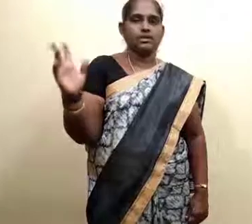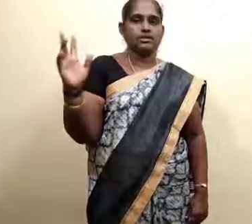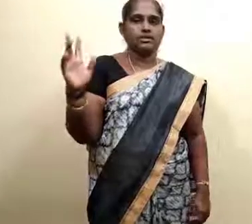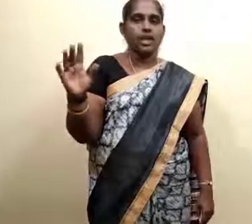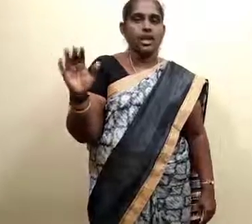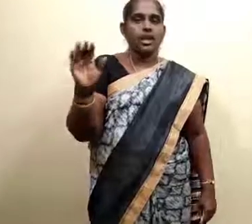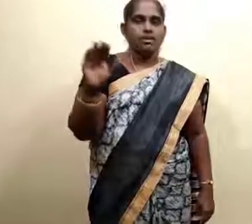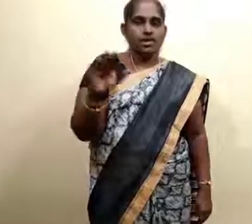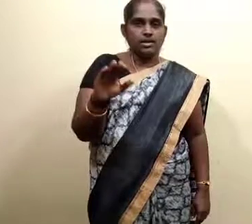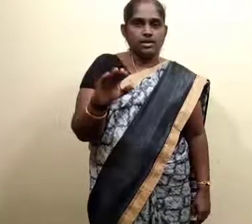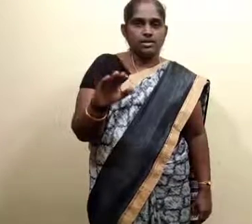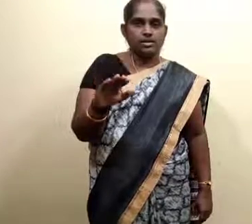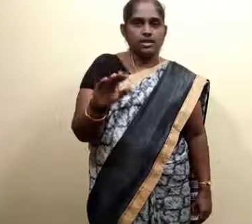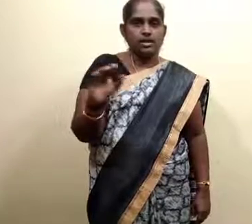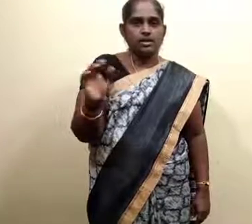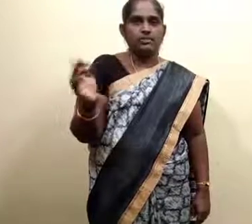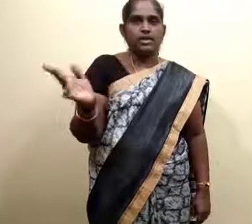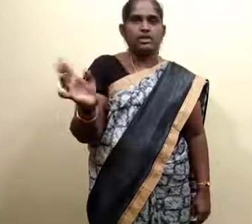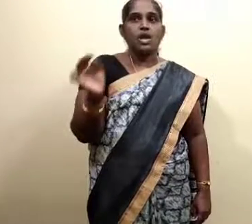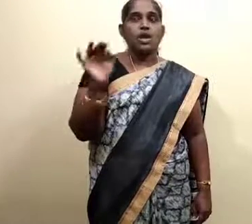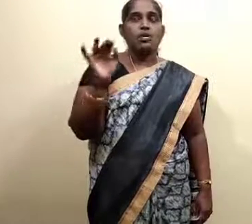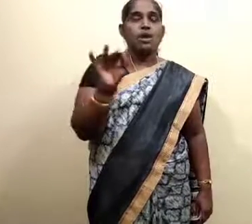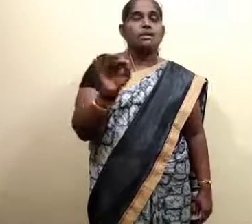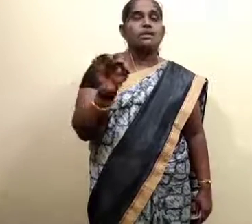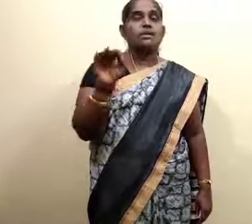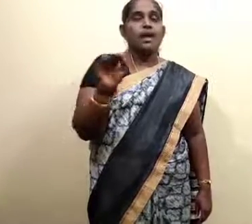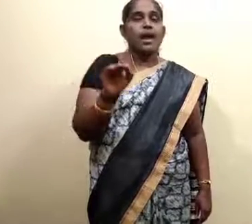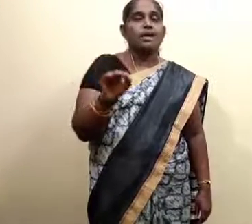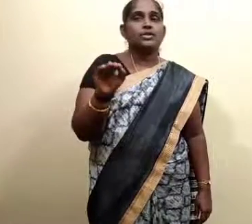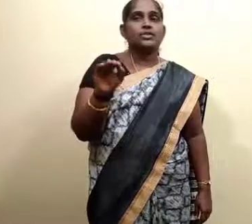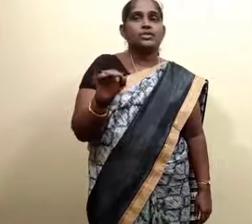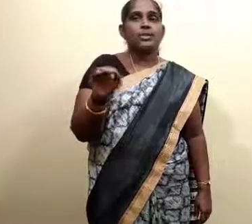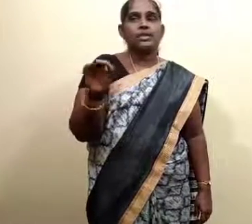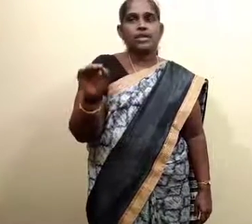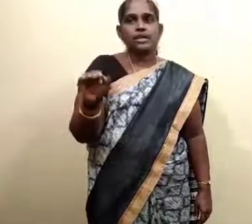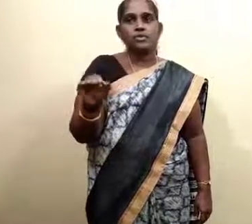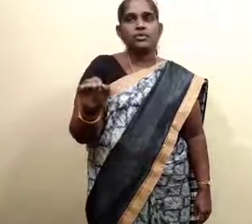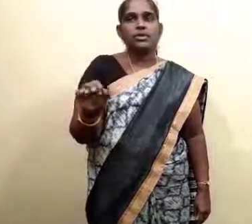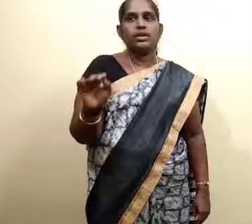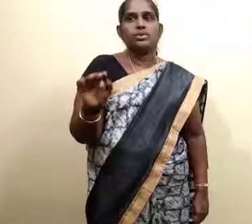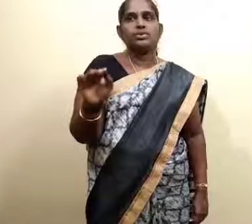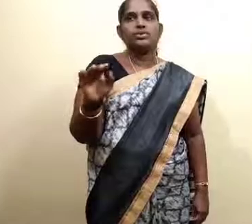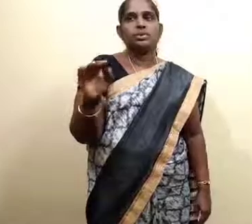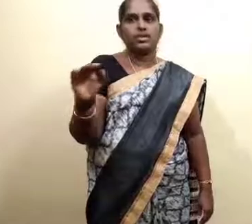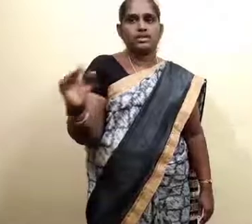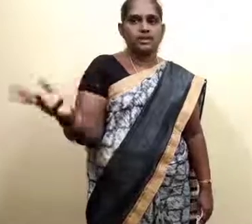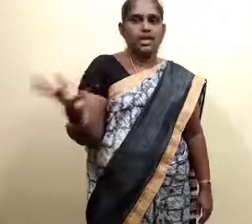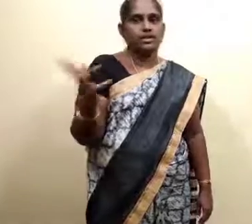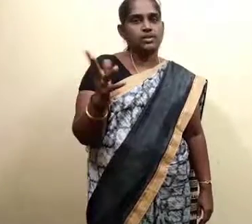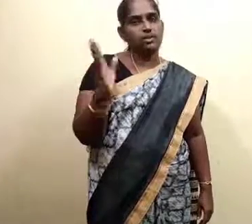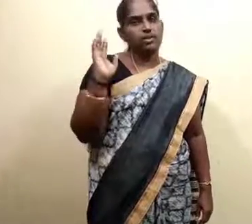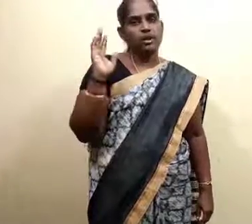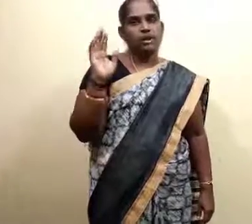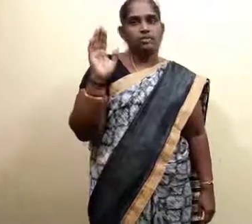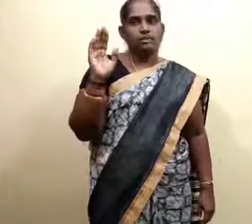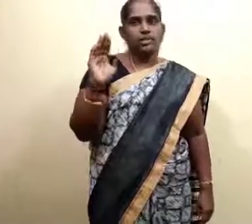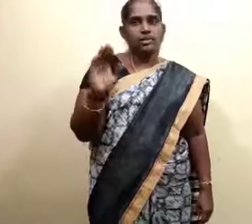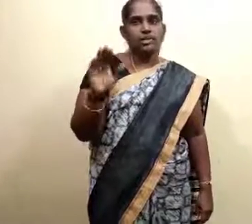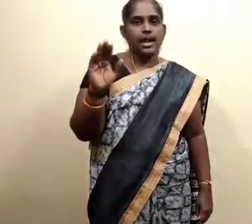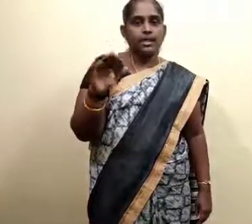mines. Okay, water seeping into mines. Water had to be removed to extract coal. Water had